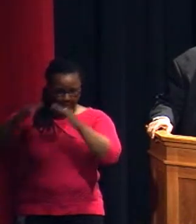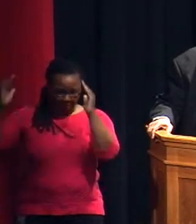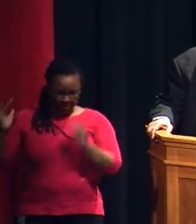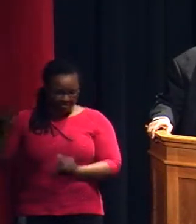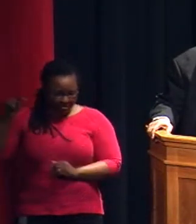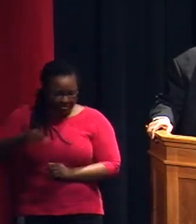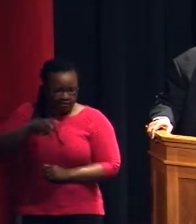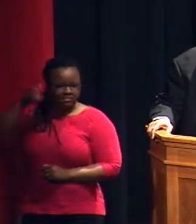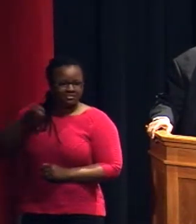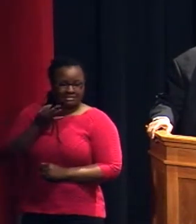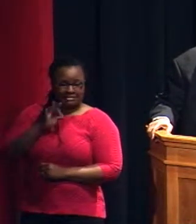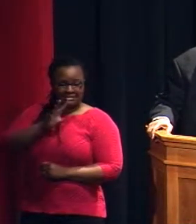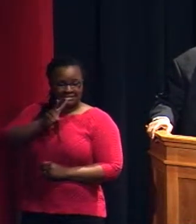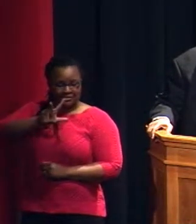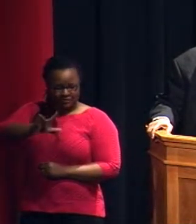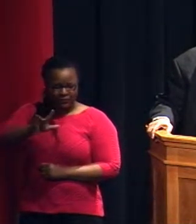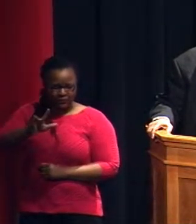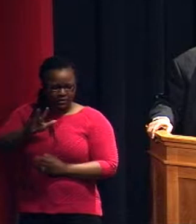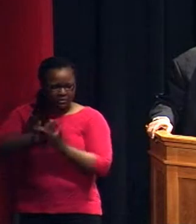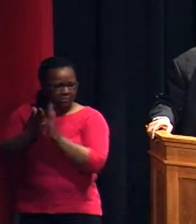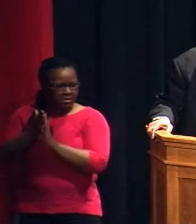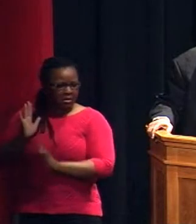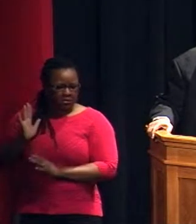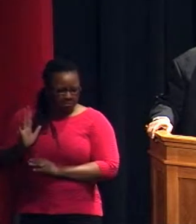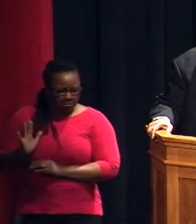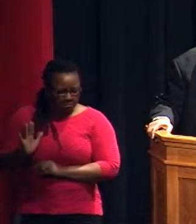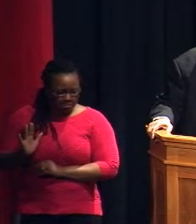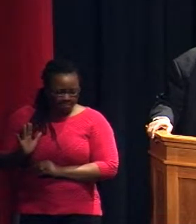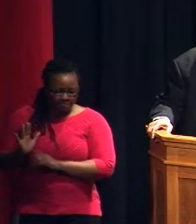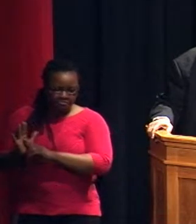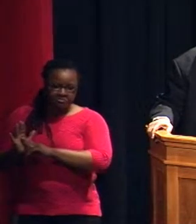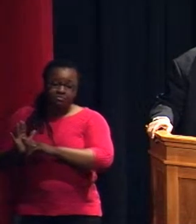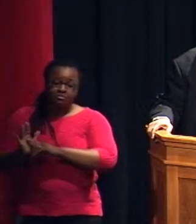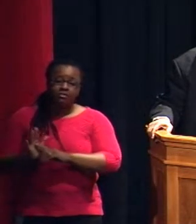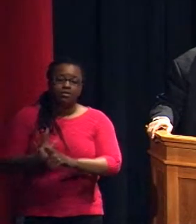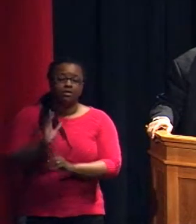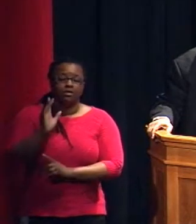Georgia. It was during the writing of